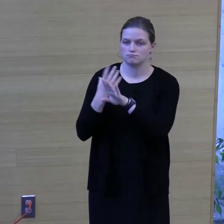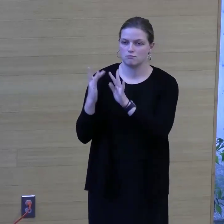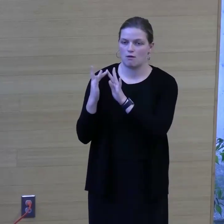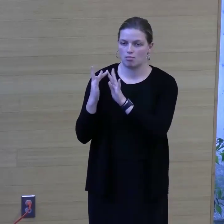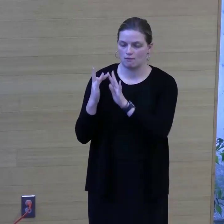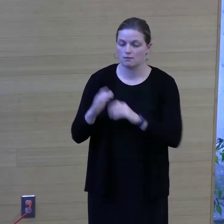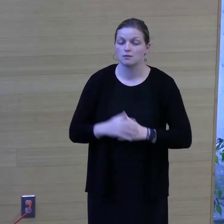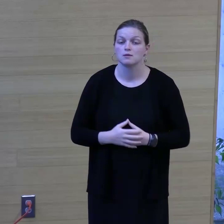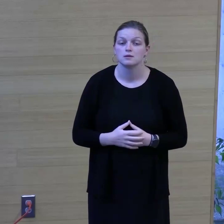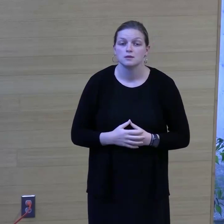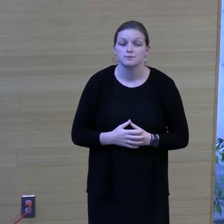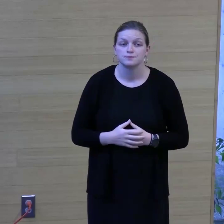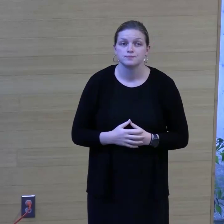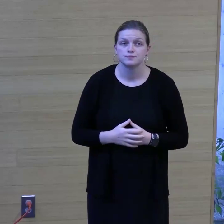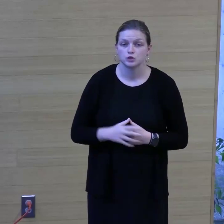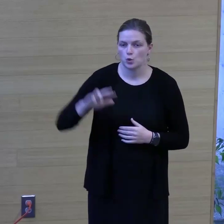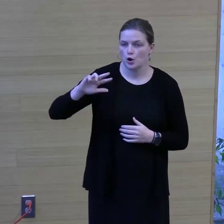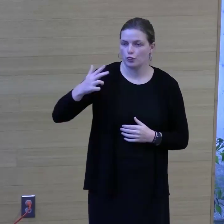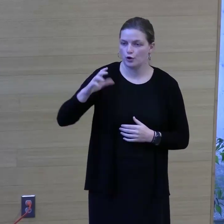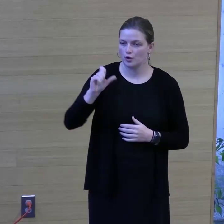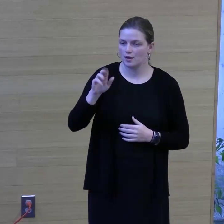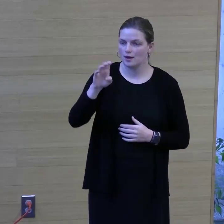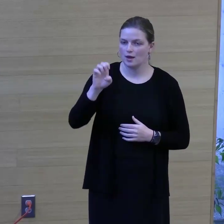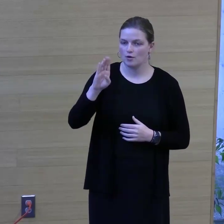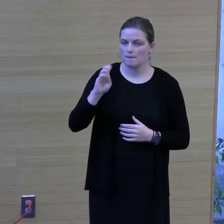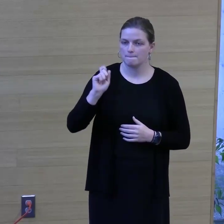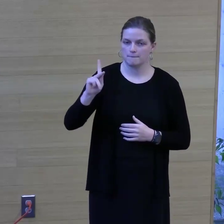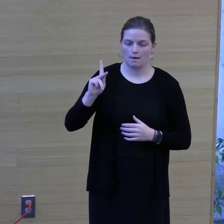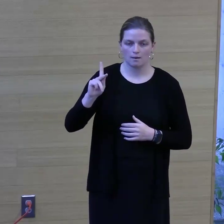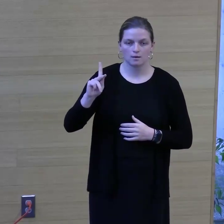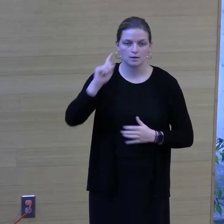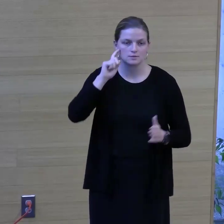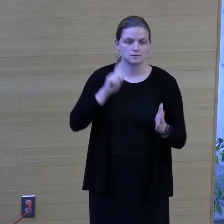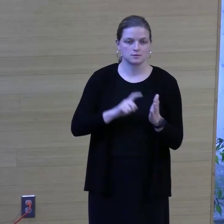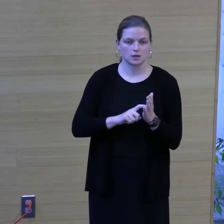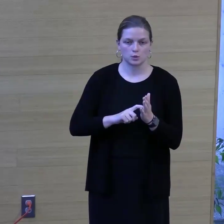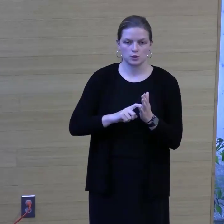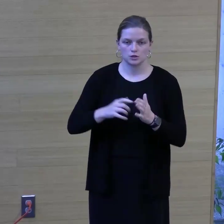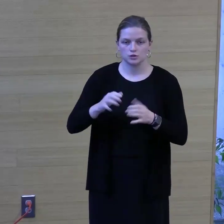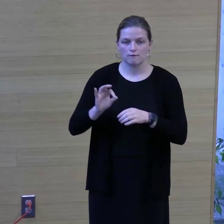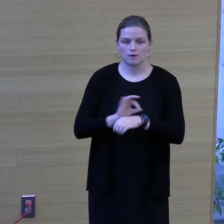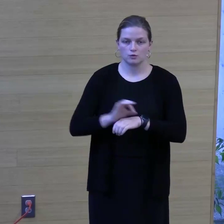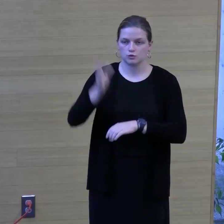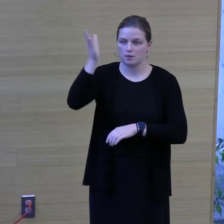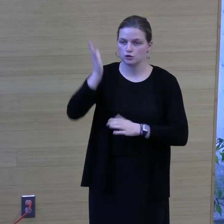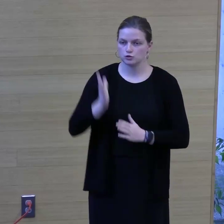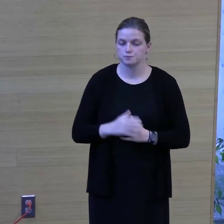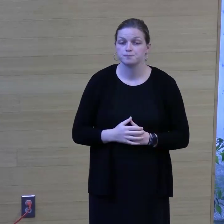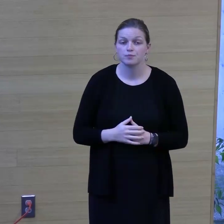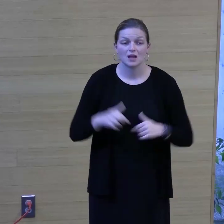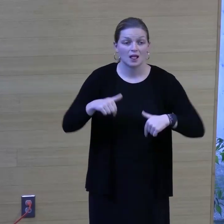online, to our third Carrie Buck Distinguished Fellowship Lecture. So this